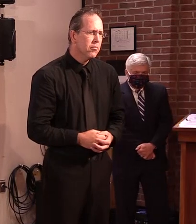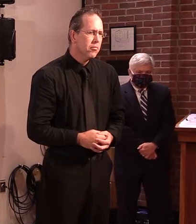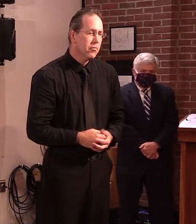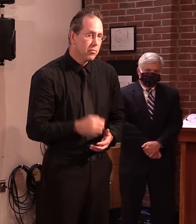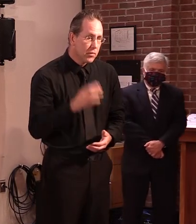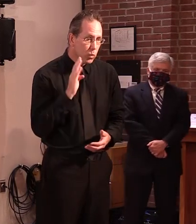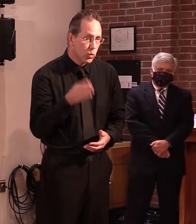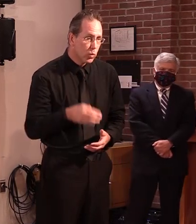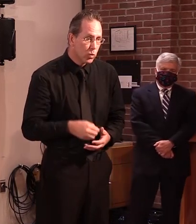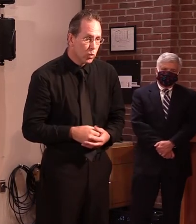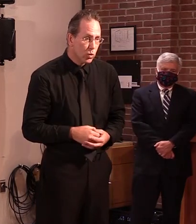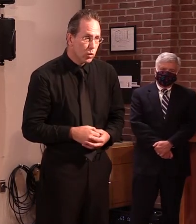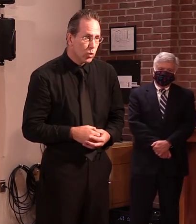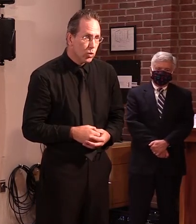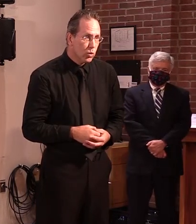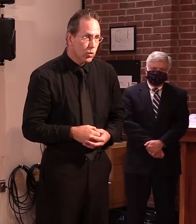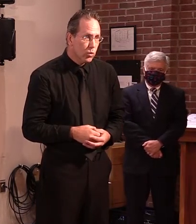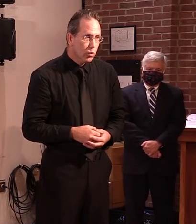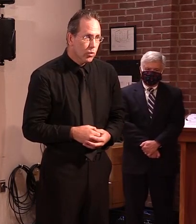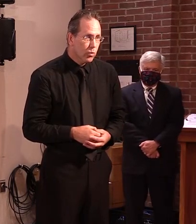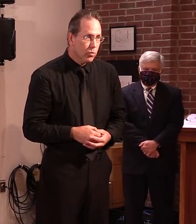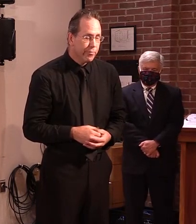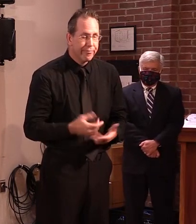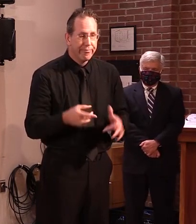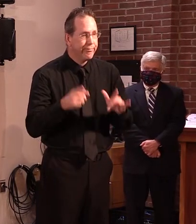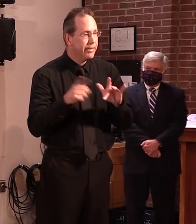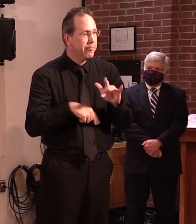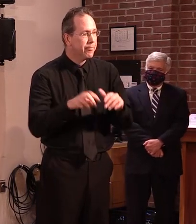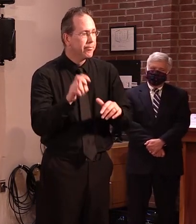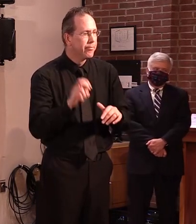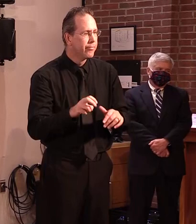All right, we'll go to Steve, NEK-TV.